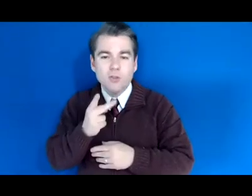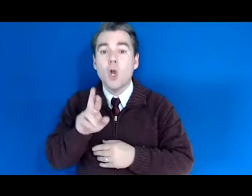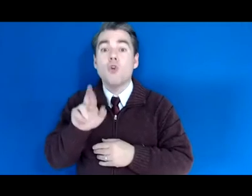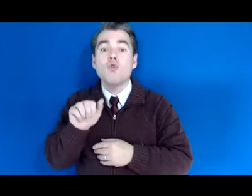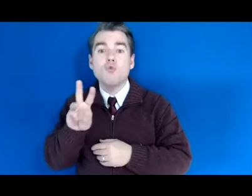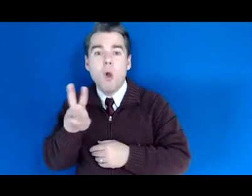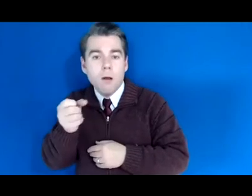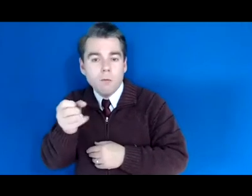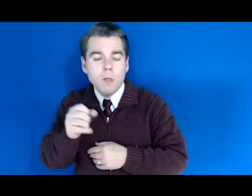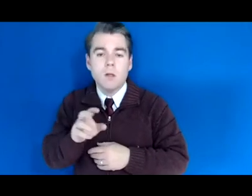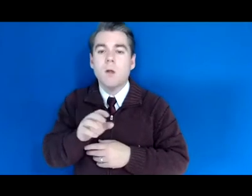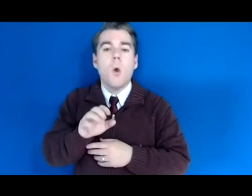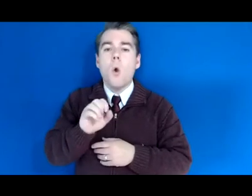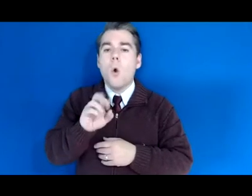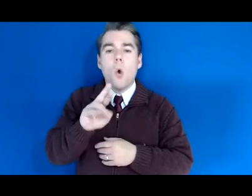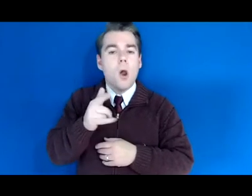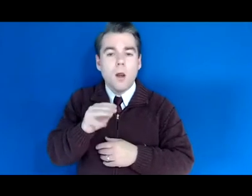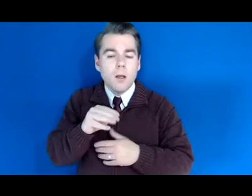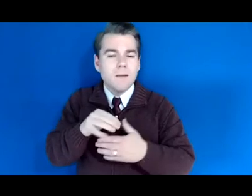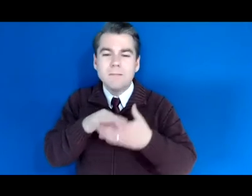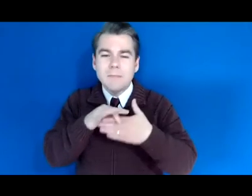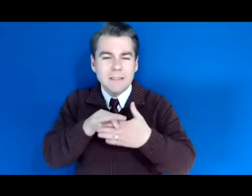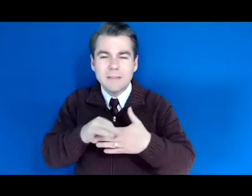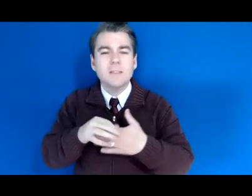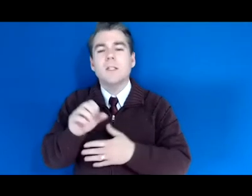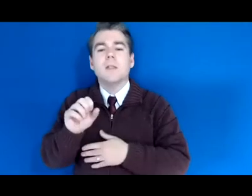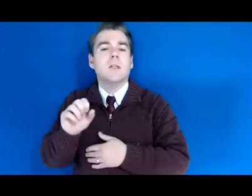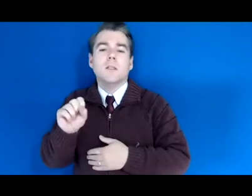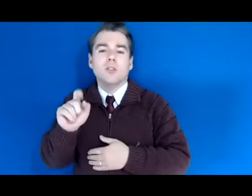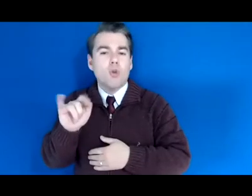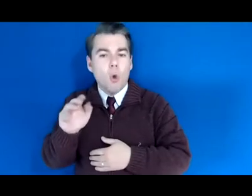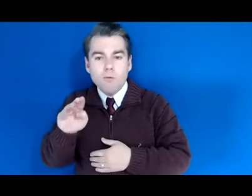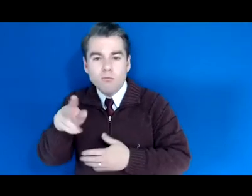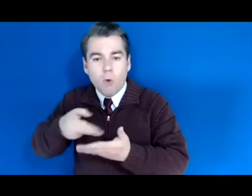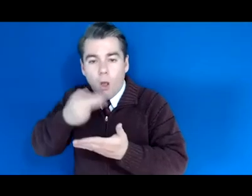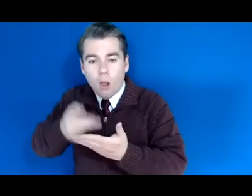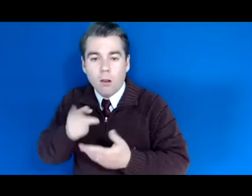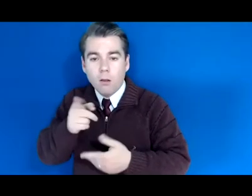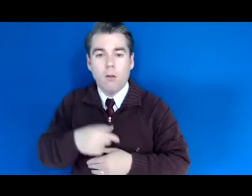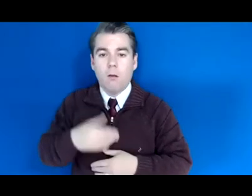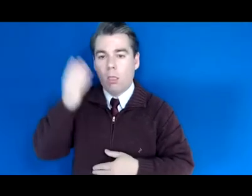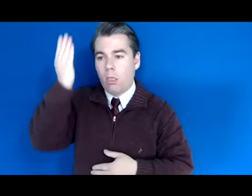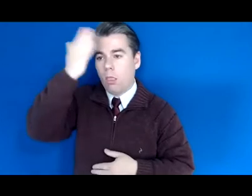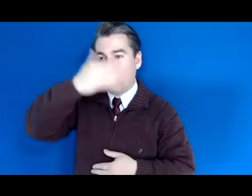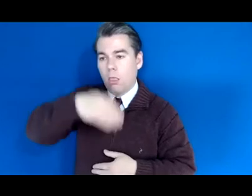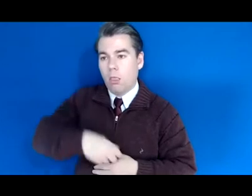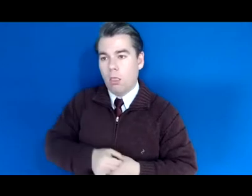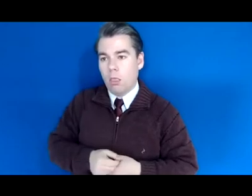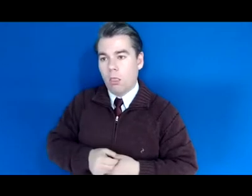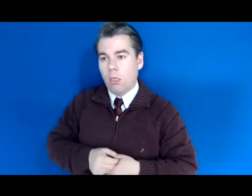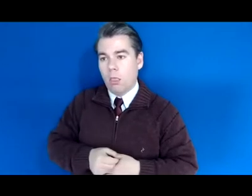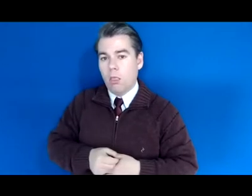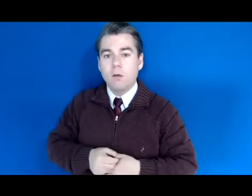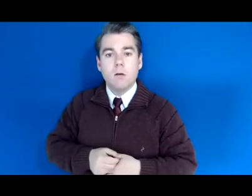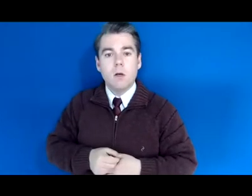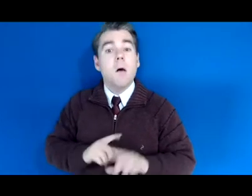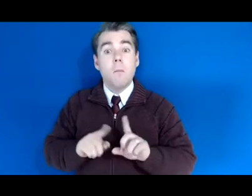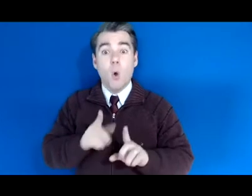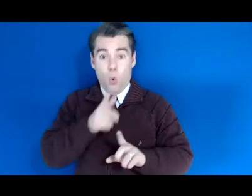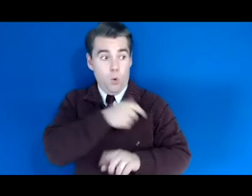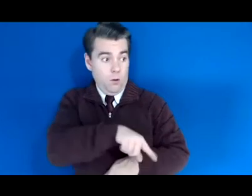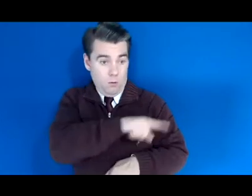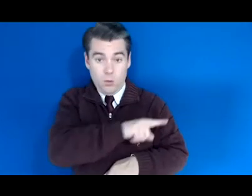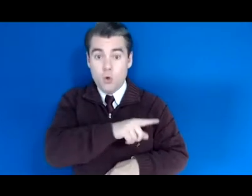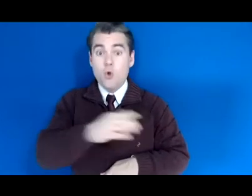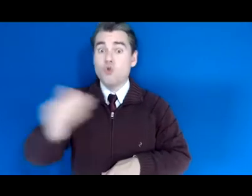meats, simmering bone broth, etc., their eyes start to glaze over. But for the ones who do know there